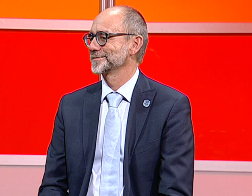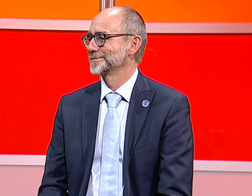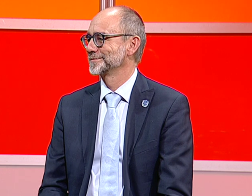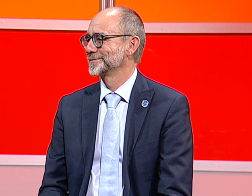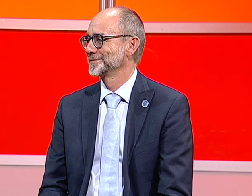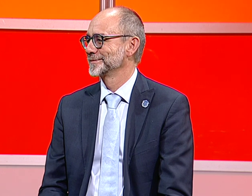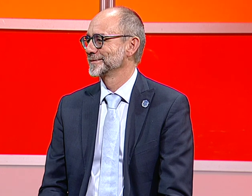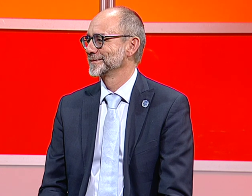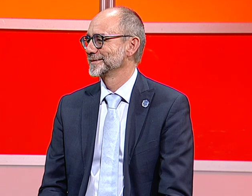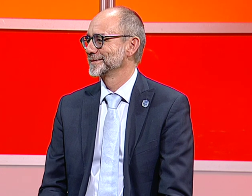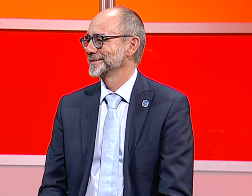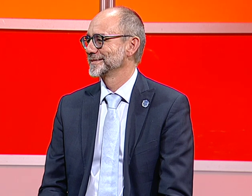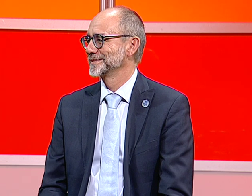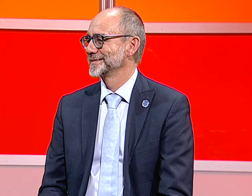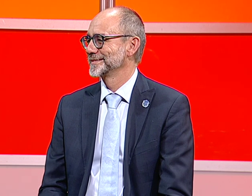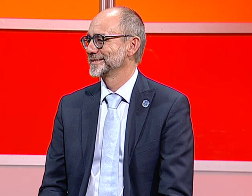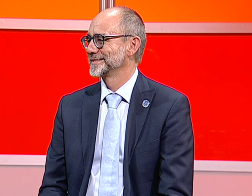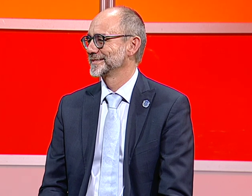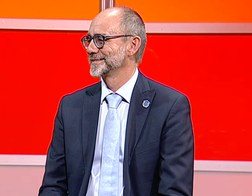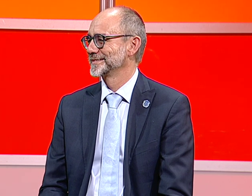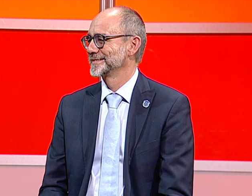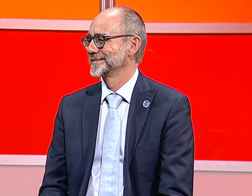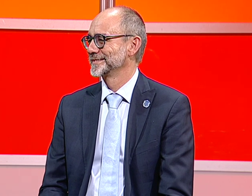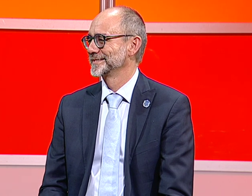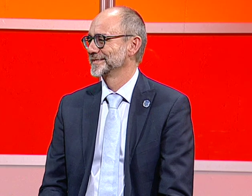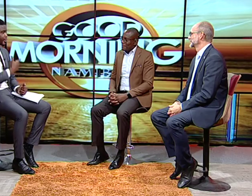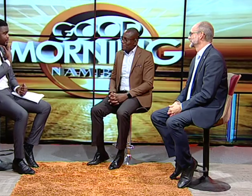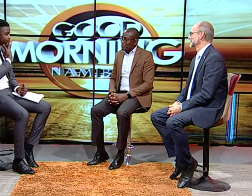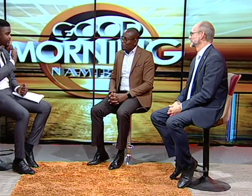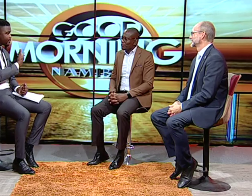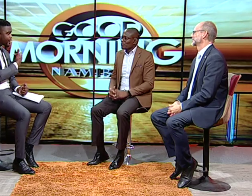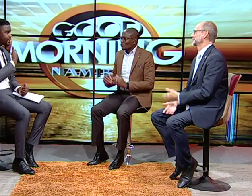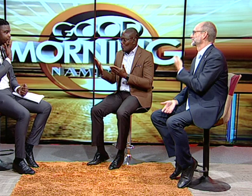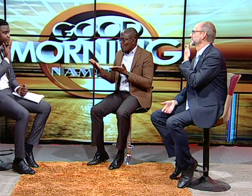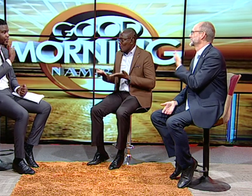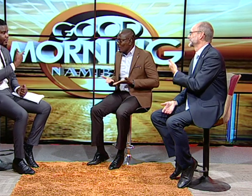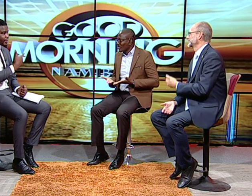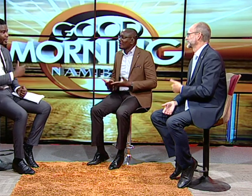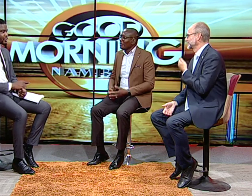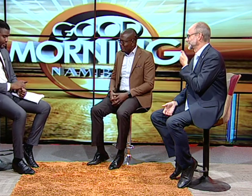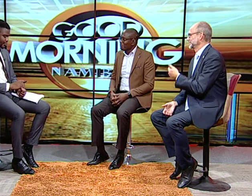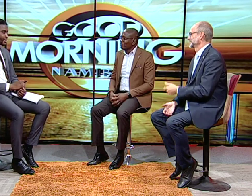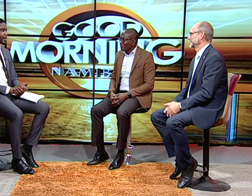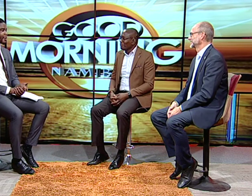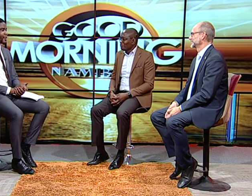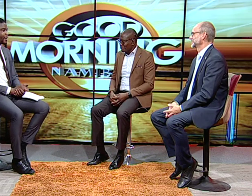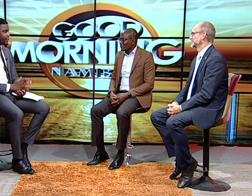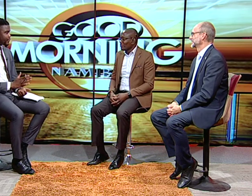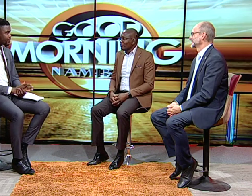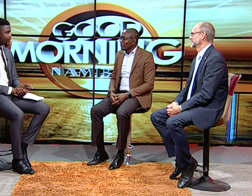indigenous to Namibia. Learn it. Very much indeed. Thank you so much for being here, both of you. Thank you so much for being here. Thank you. We wish you all the